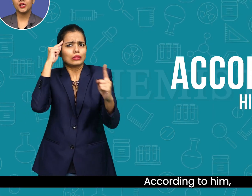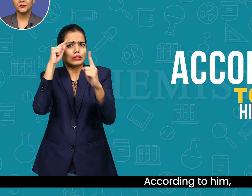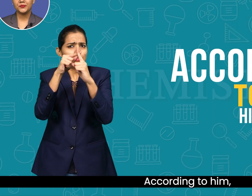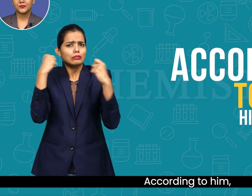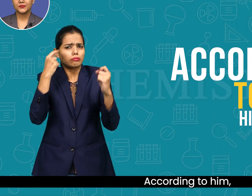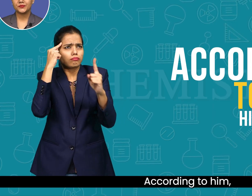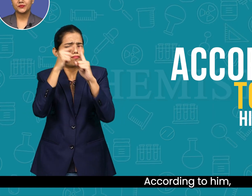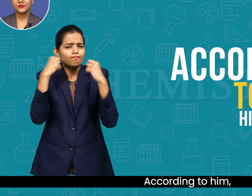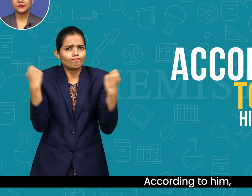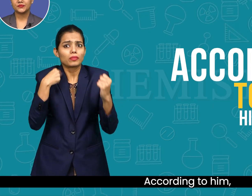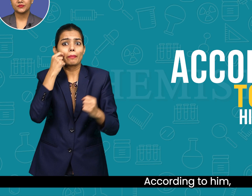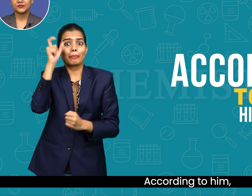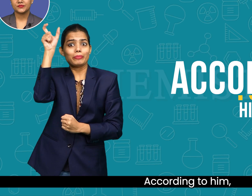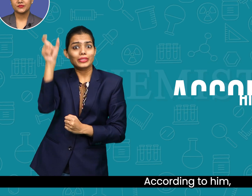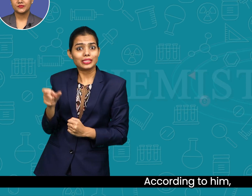According to him,